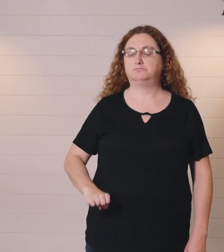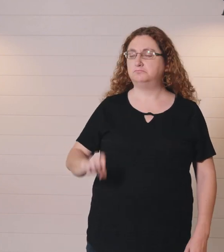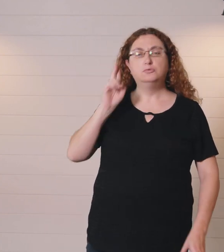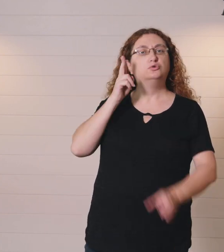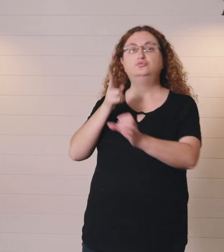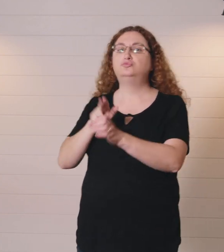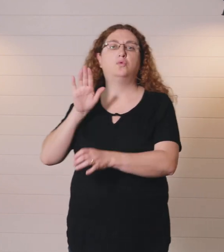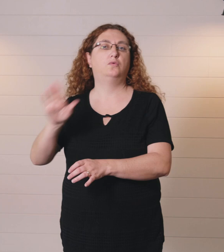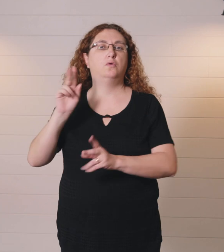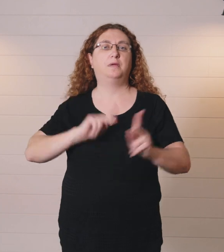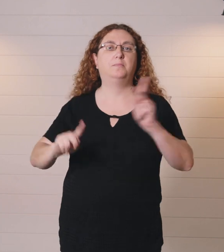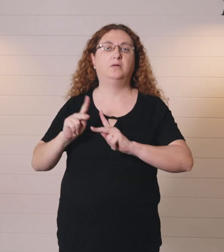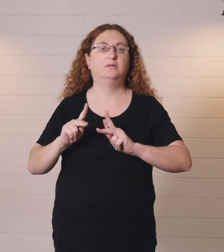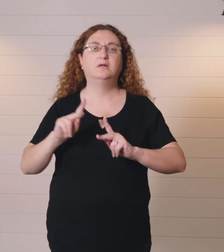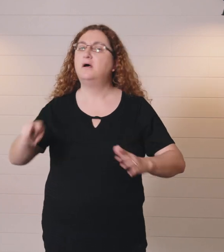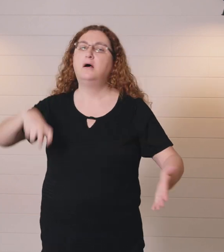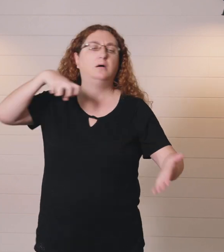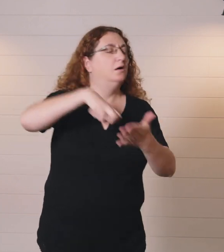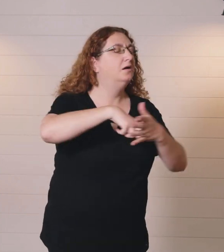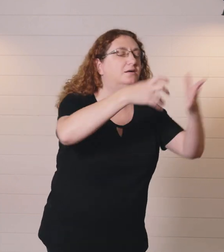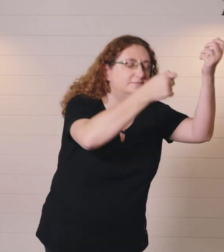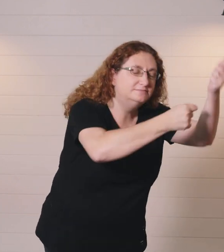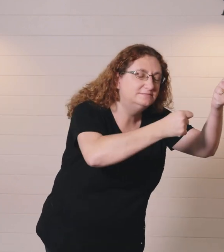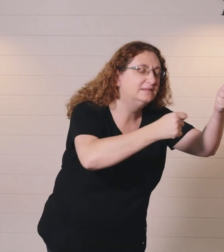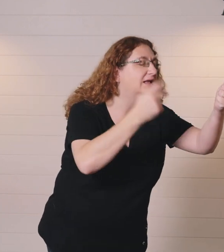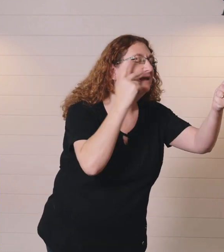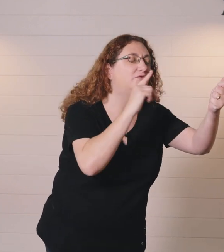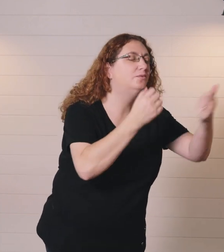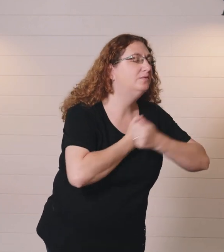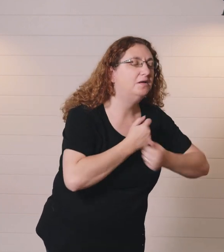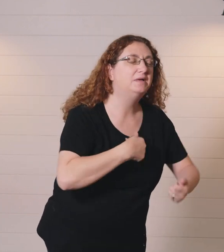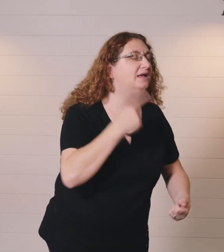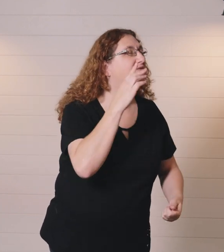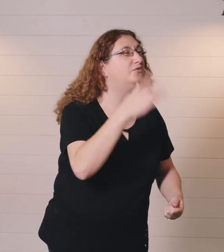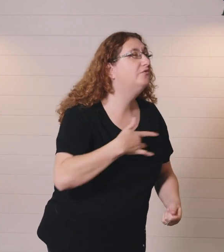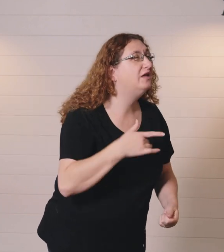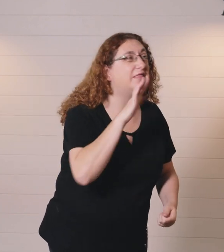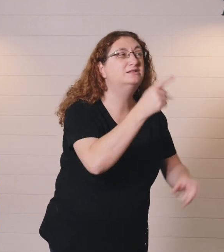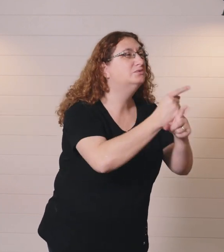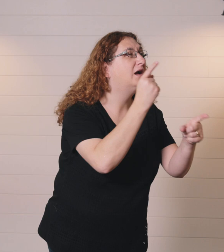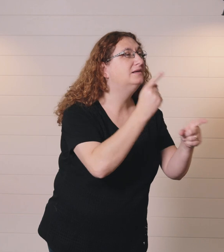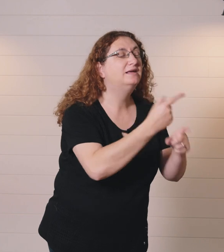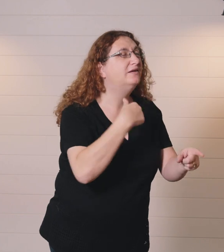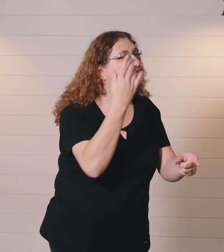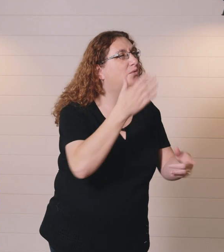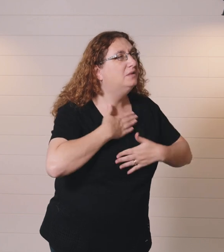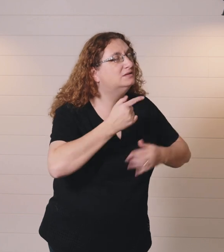feet, weeping and pleading. If it pleases the king, if you see me with favor, if you think it's right, if you're pleased with me,